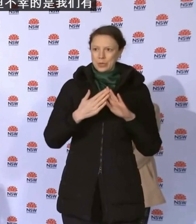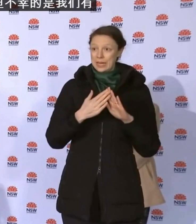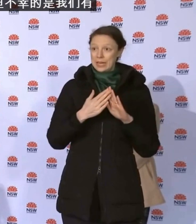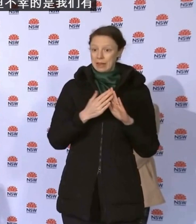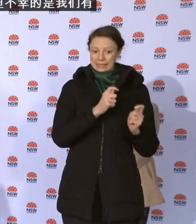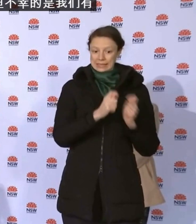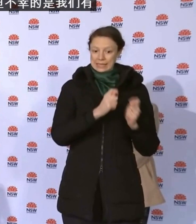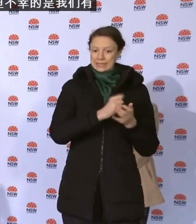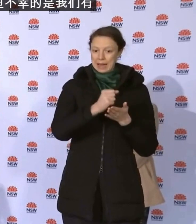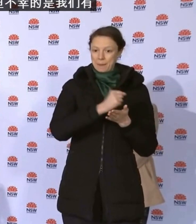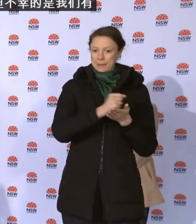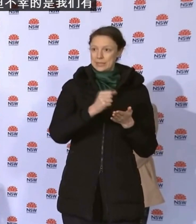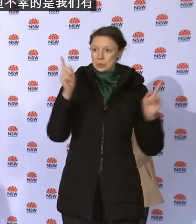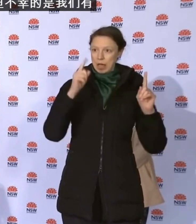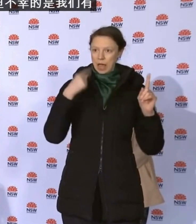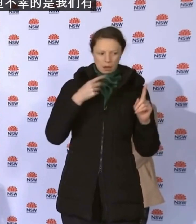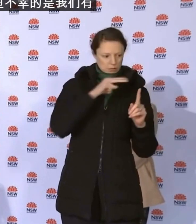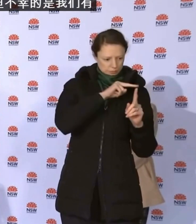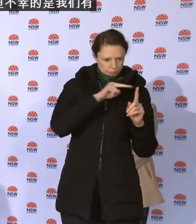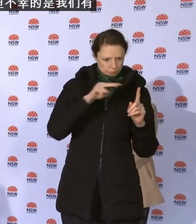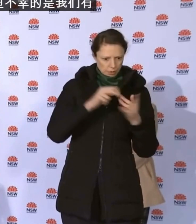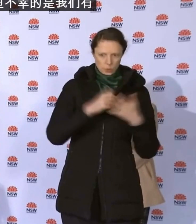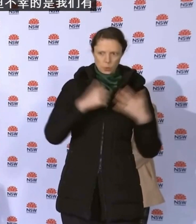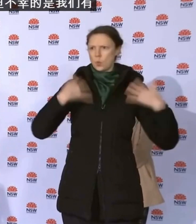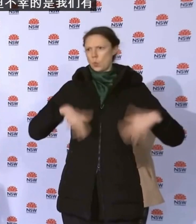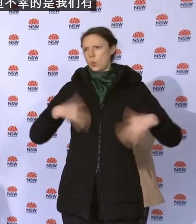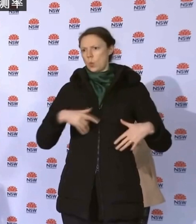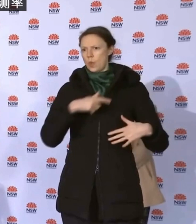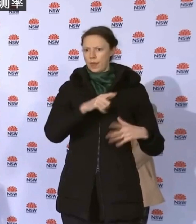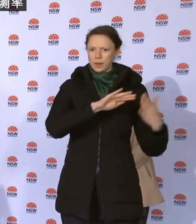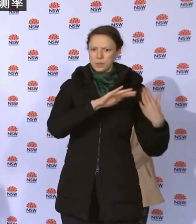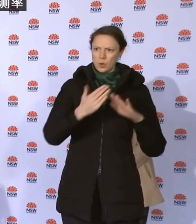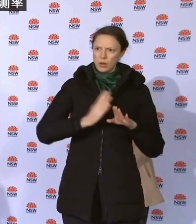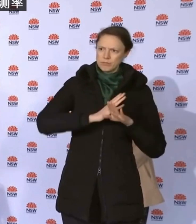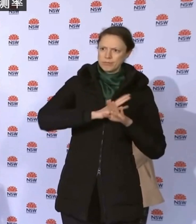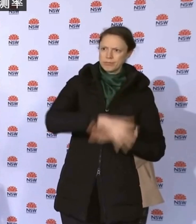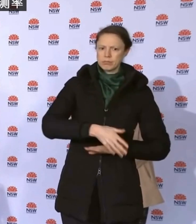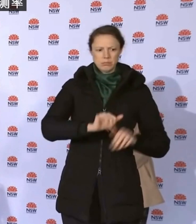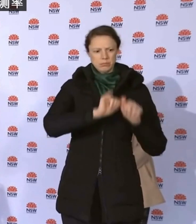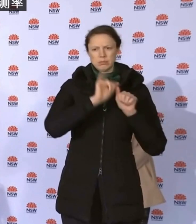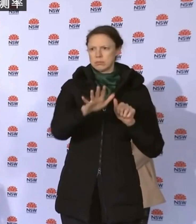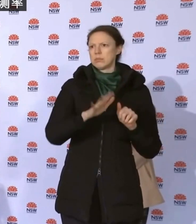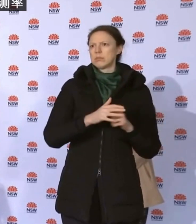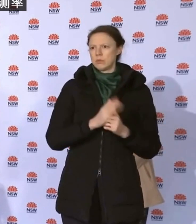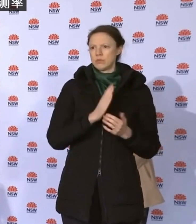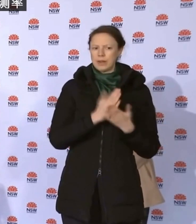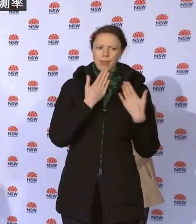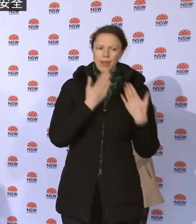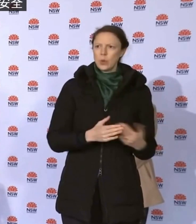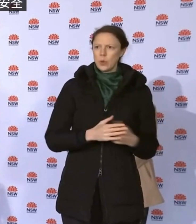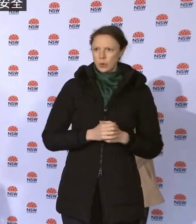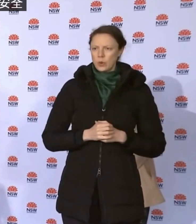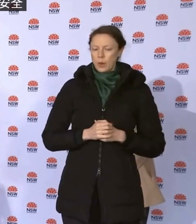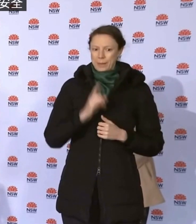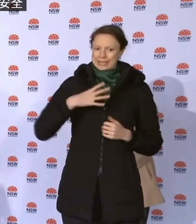and that community has responded, so thank you. But unfortunately, we have to continue to sustain those high testing rates in that community